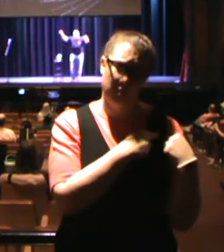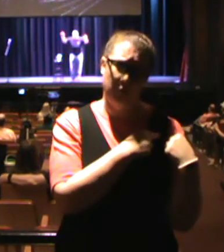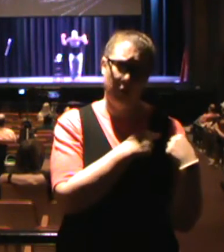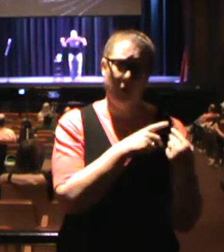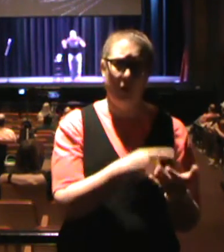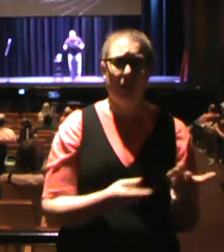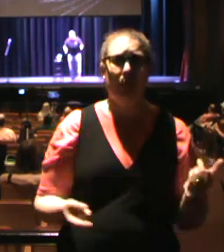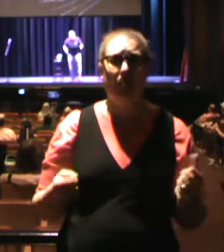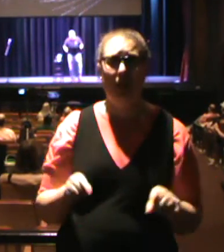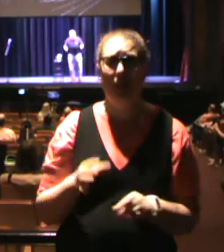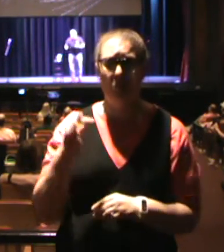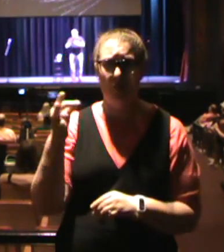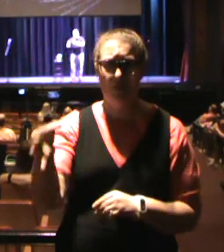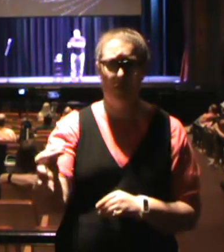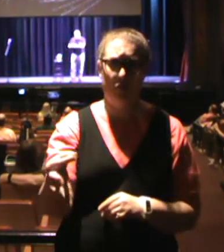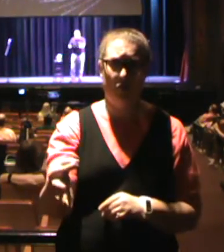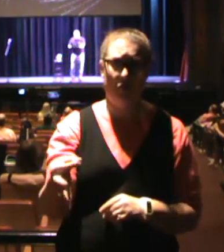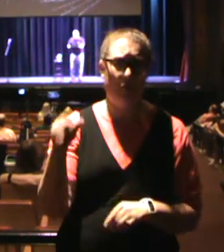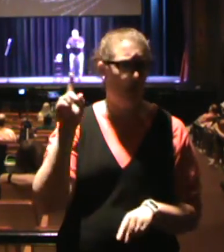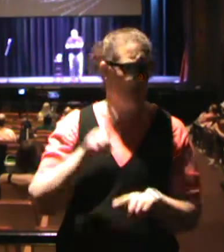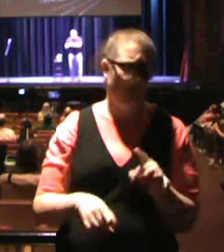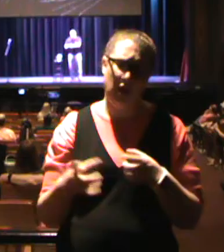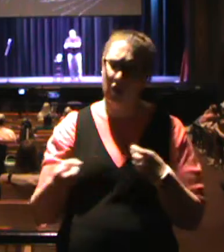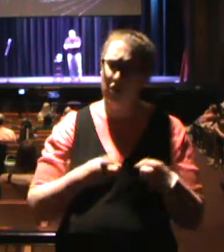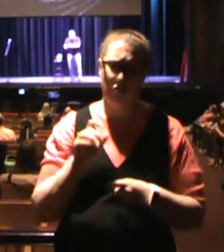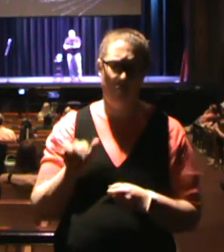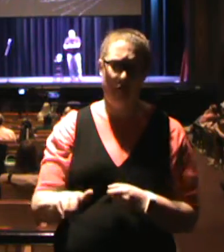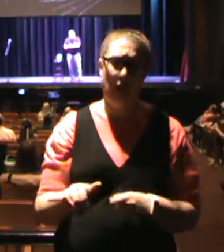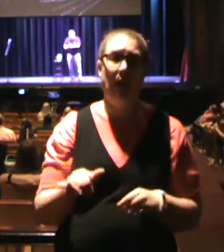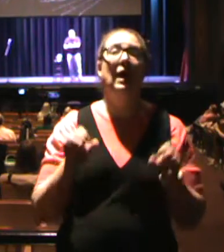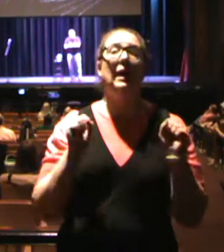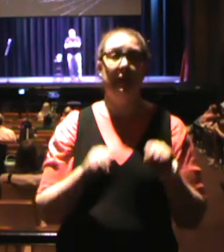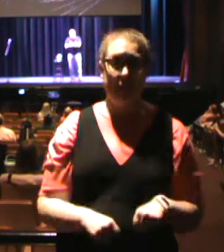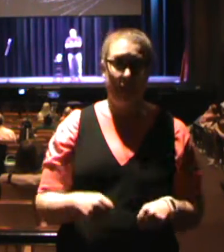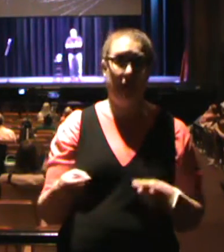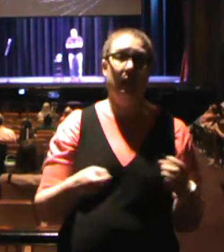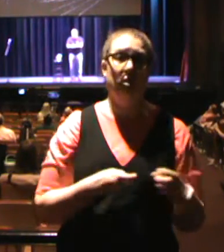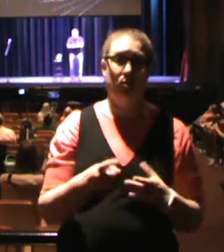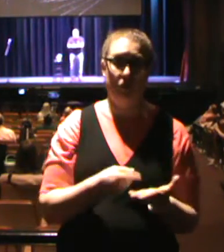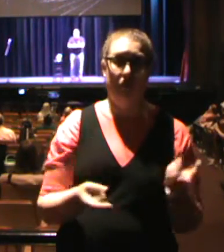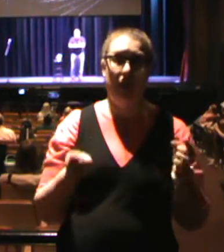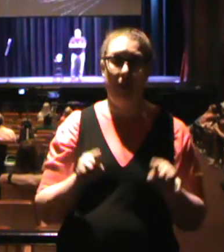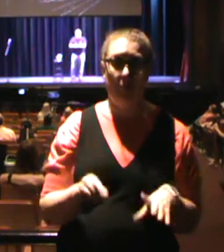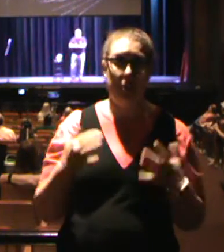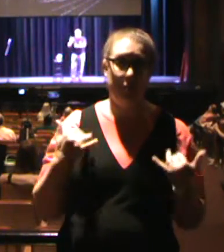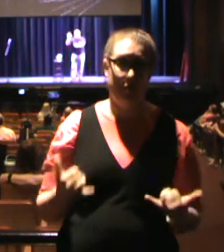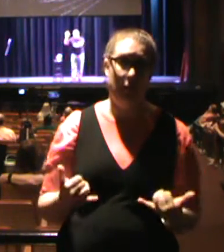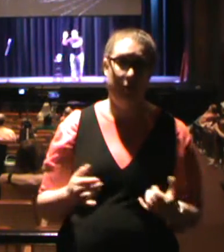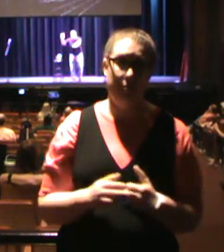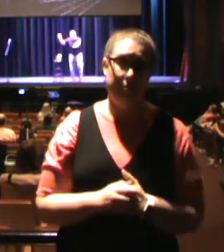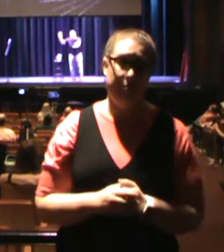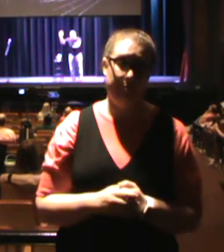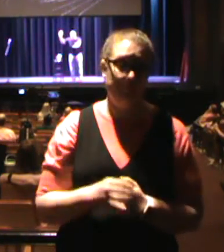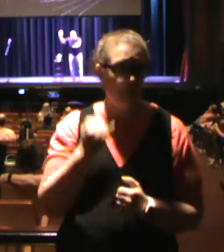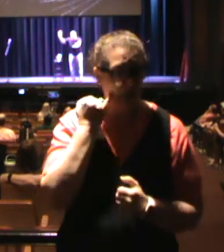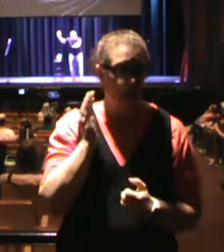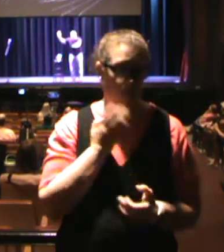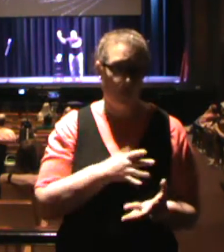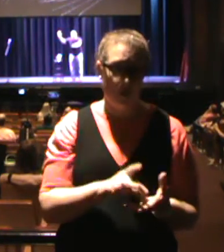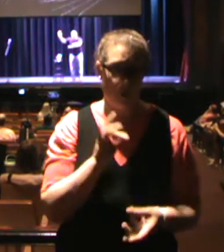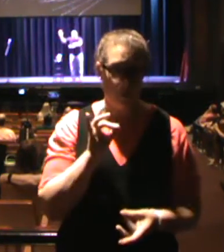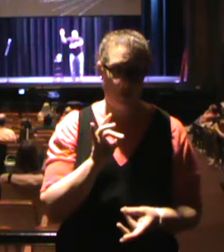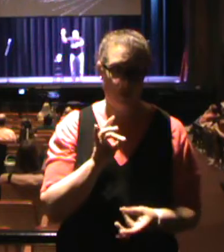for what happens in the future, we can't control that. We can't control what happens in the present. If we take our spiritual